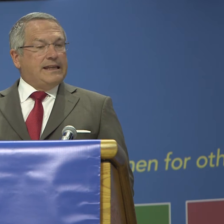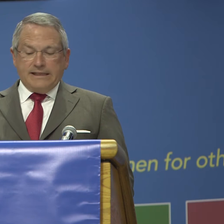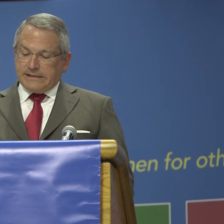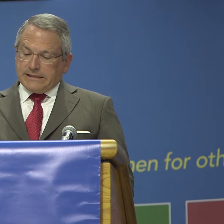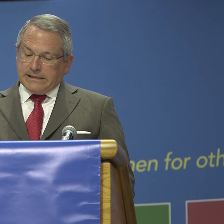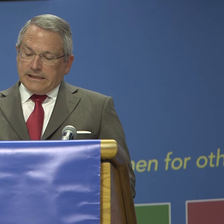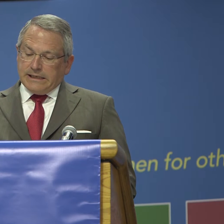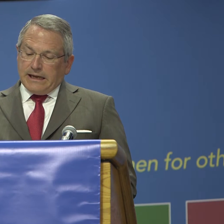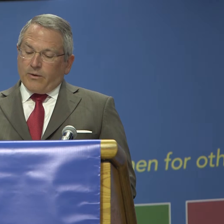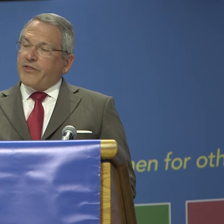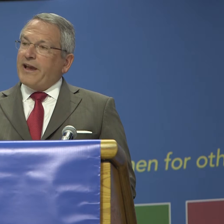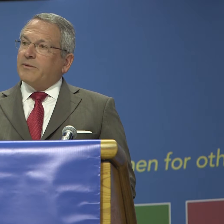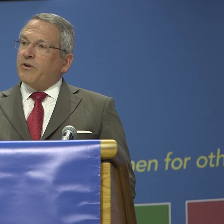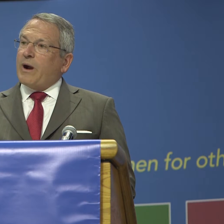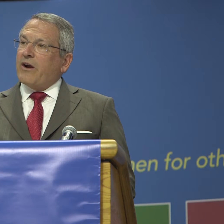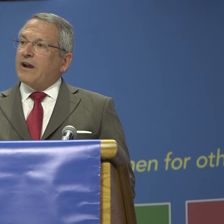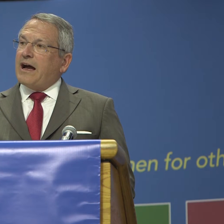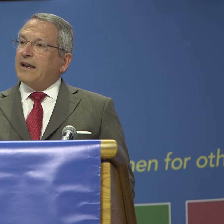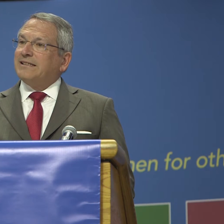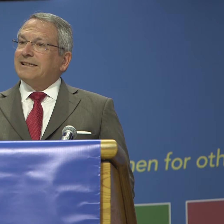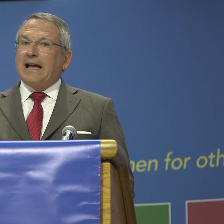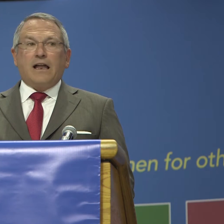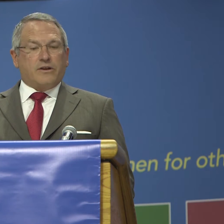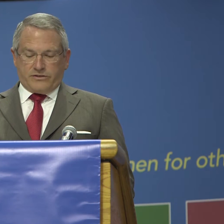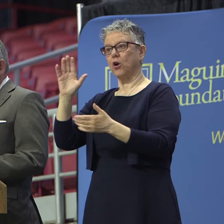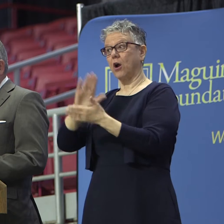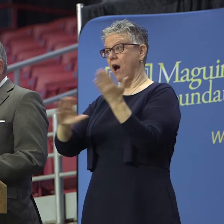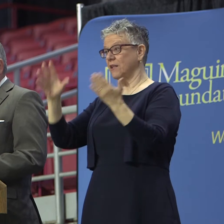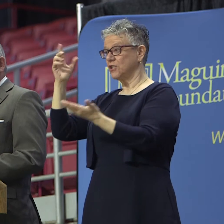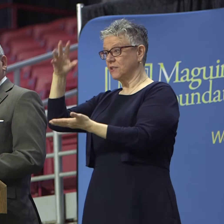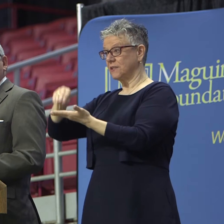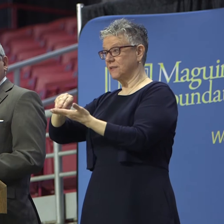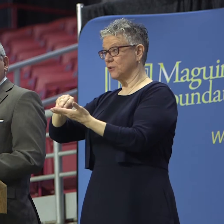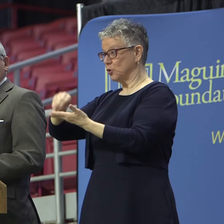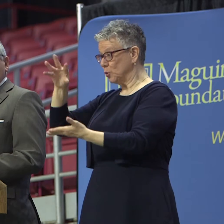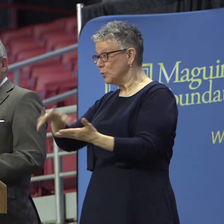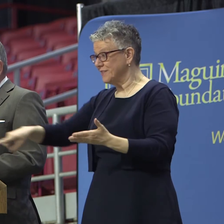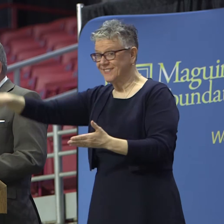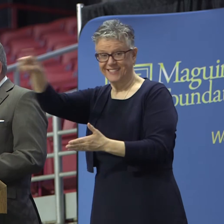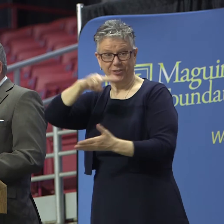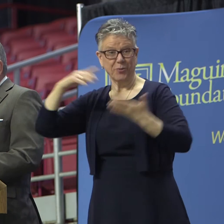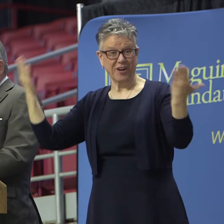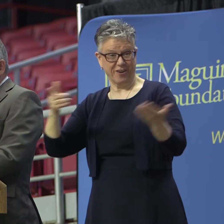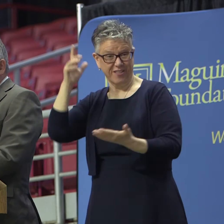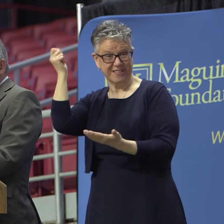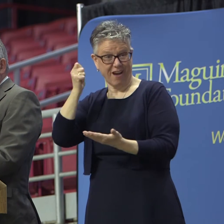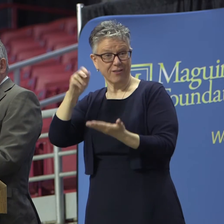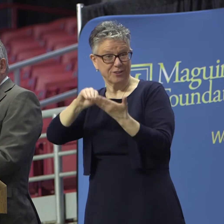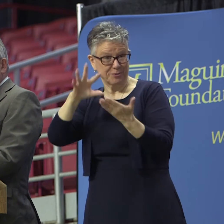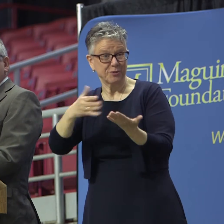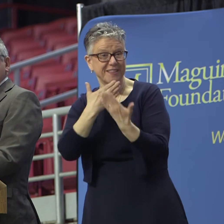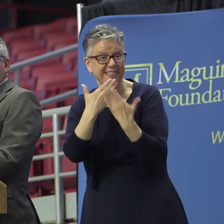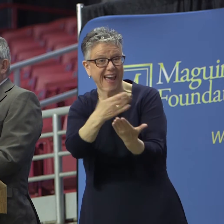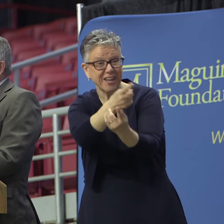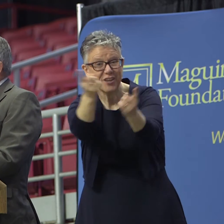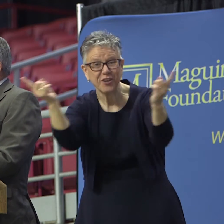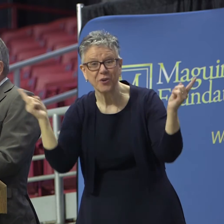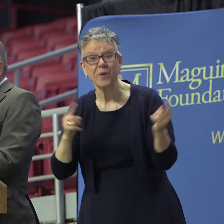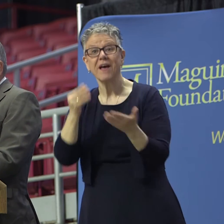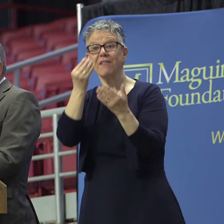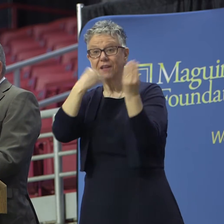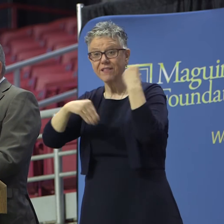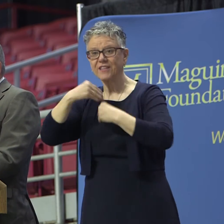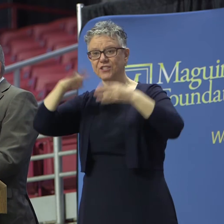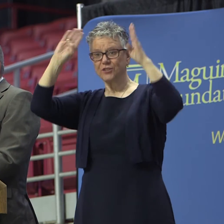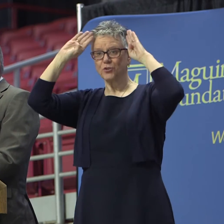not least, I want to thank the Maguire College scholars who are here today. The luncheon is all about